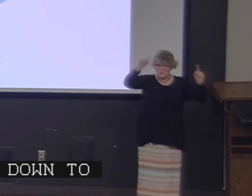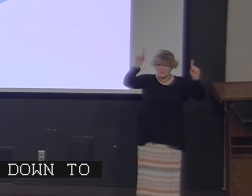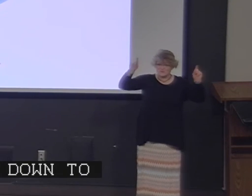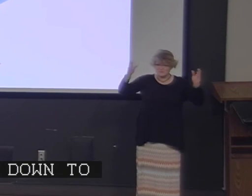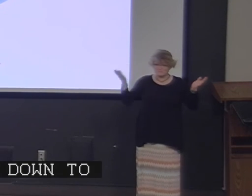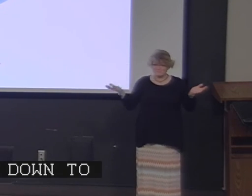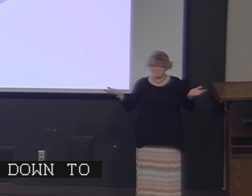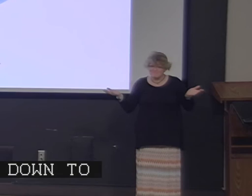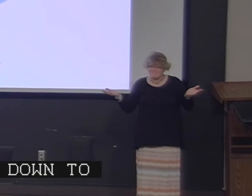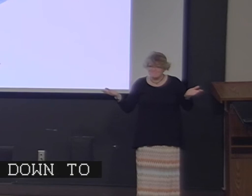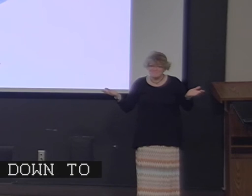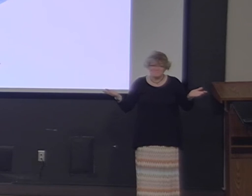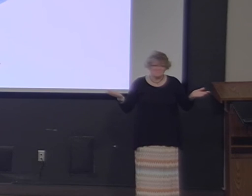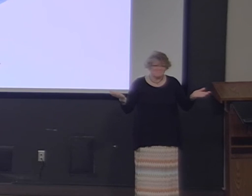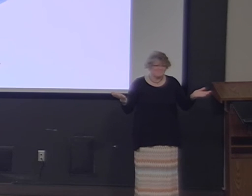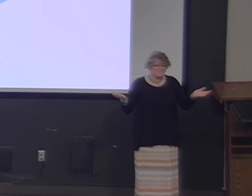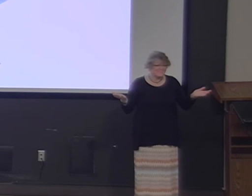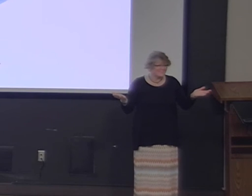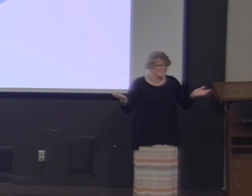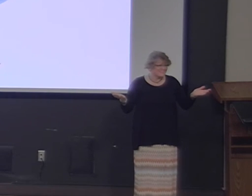Anyone?